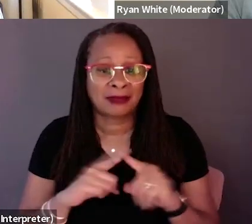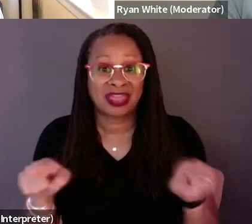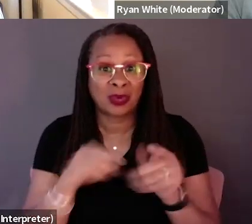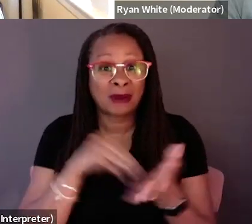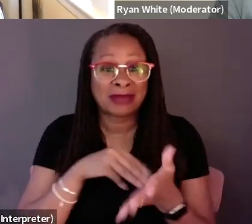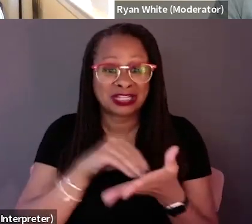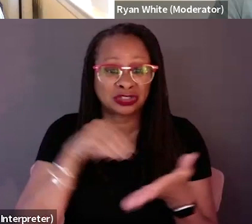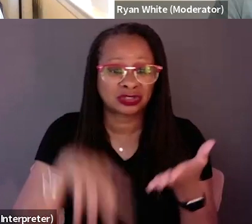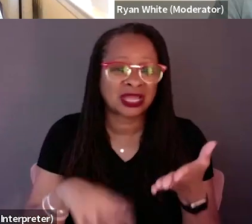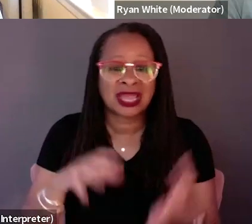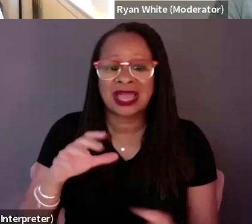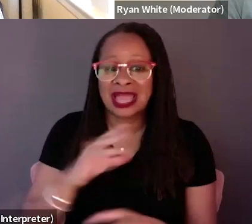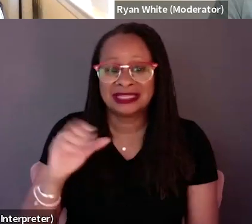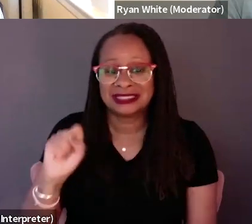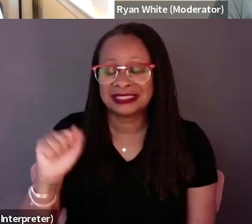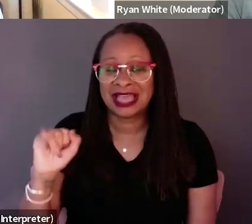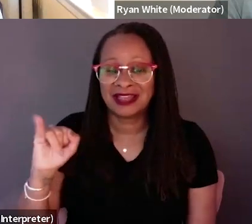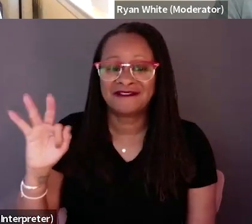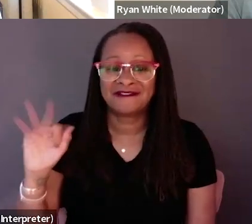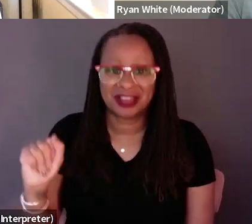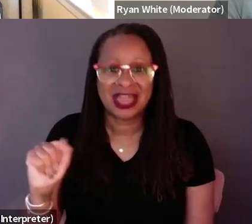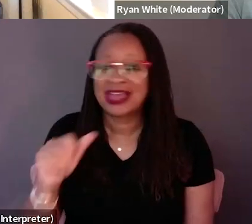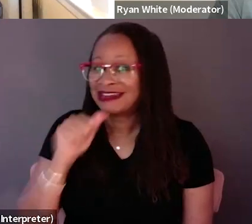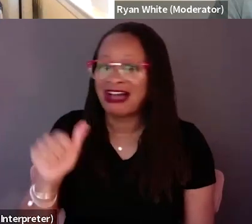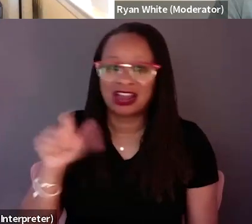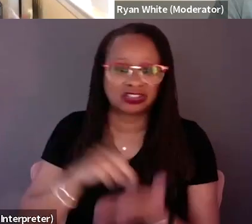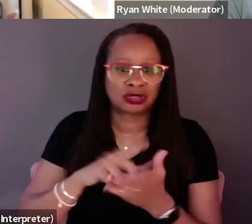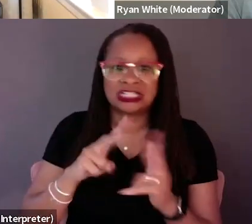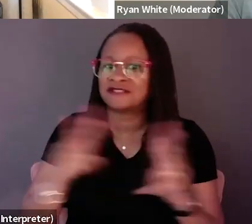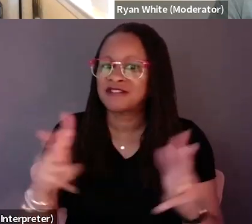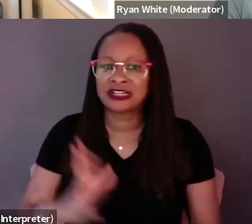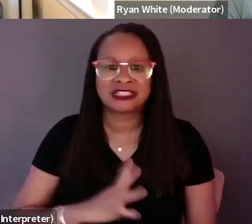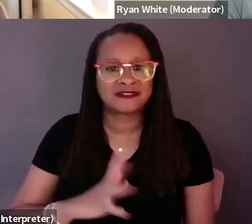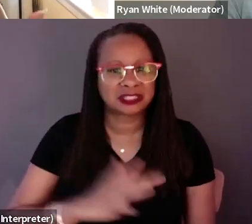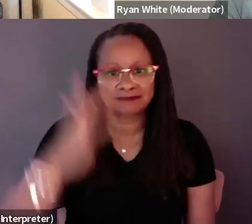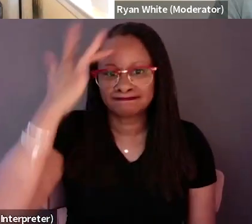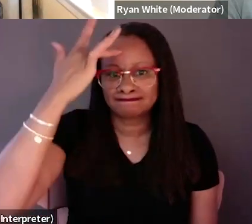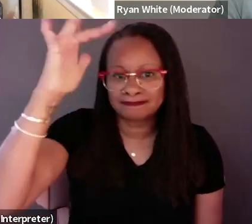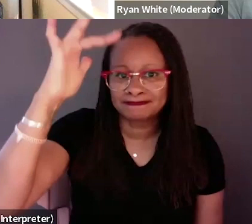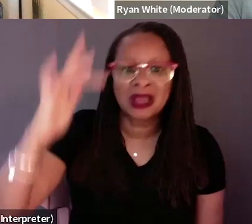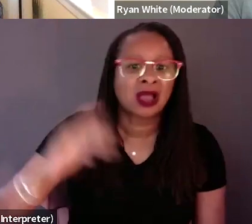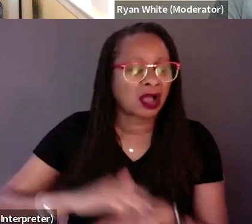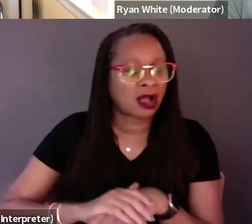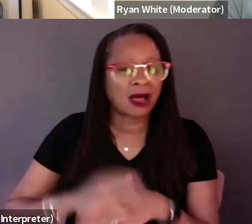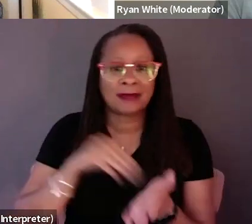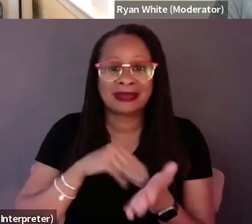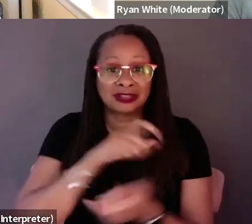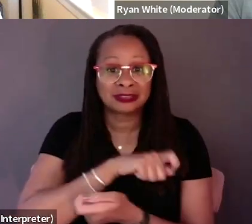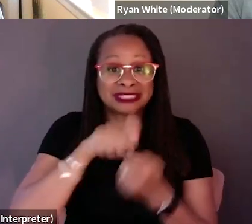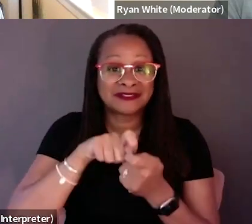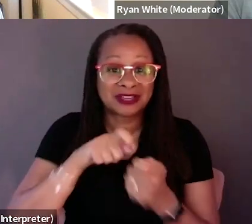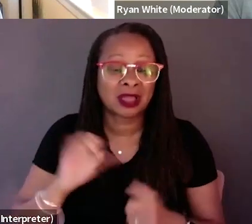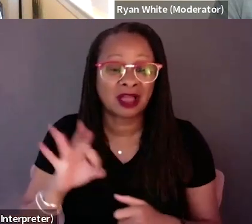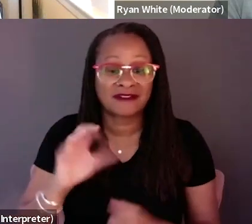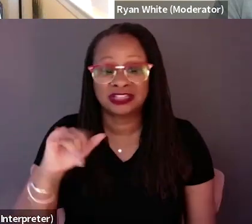but they were medical students, and Saifa, while not a doctor, is super sophisticated on the medical